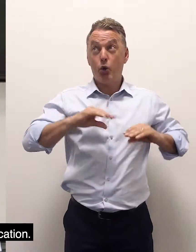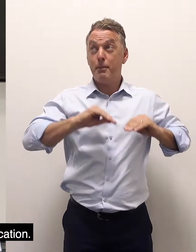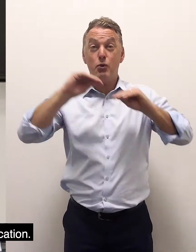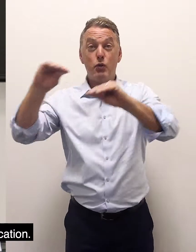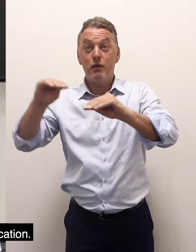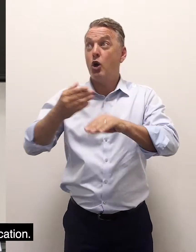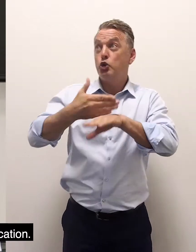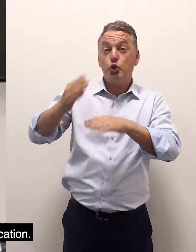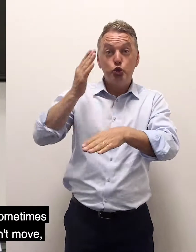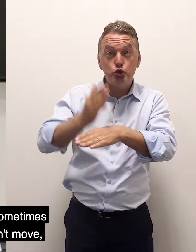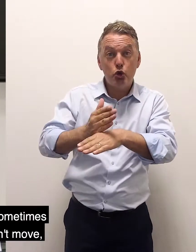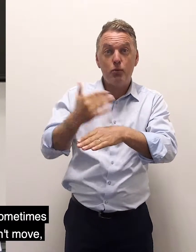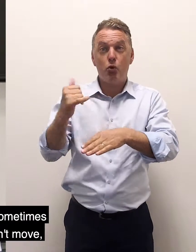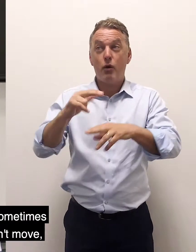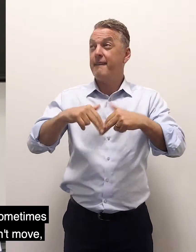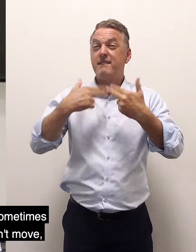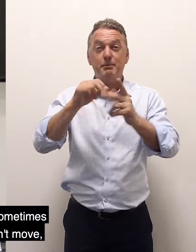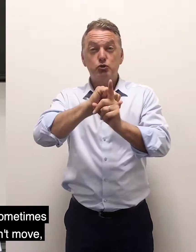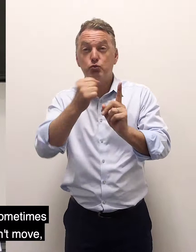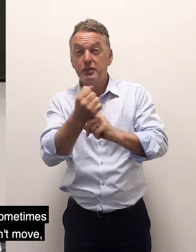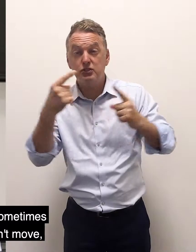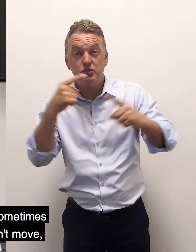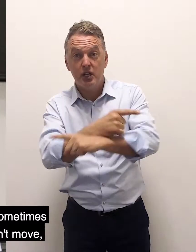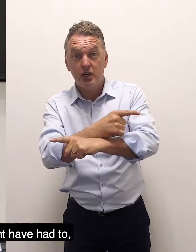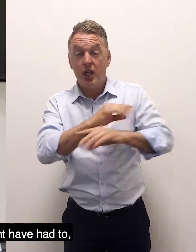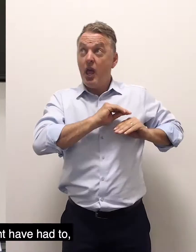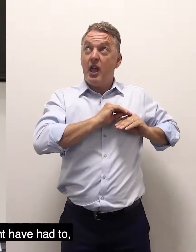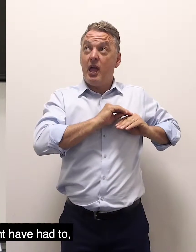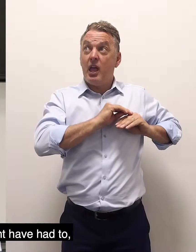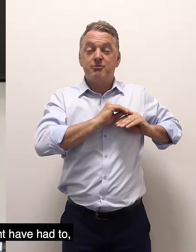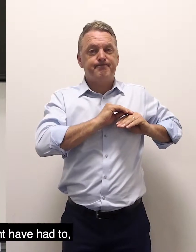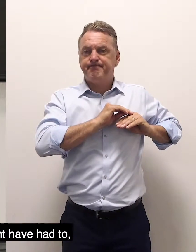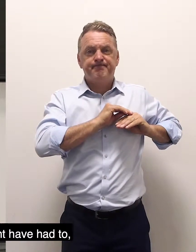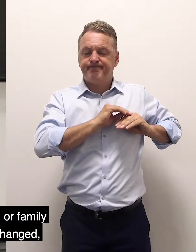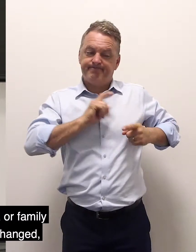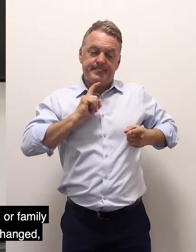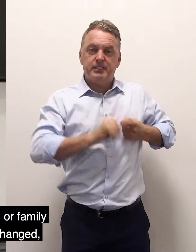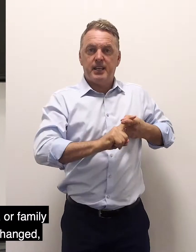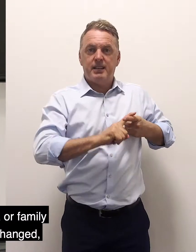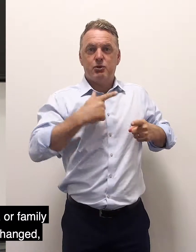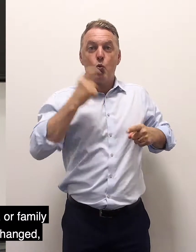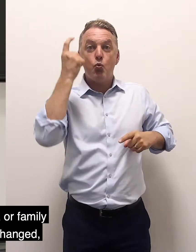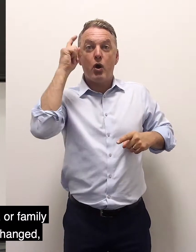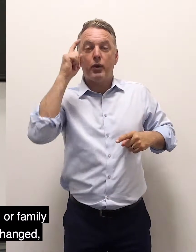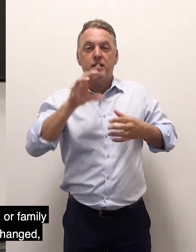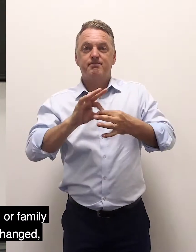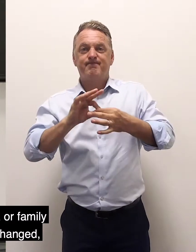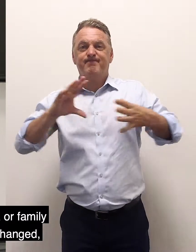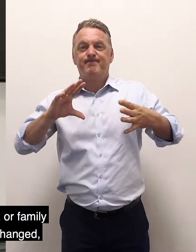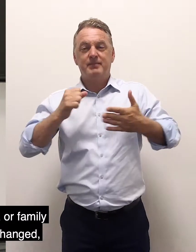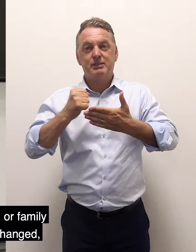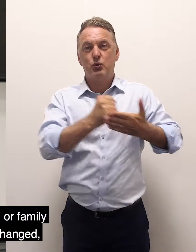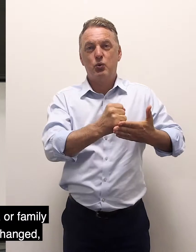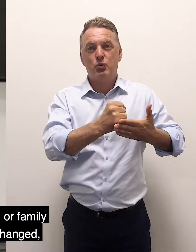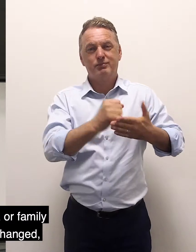new location. And that meant sometimes other people didn't move, even though they might have had to, maybe a new job or